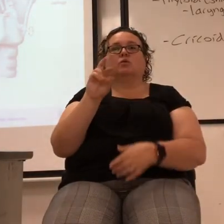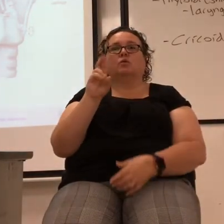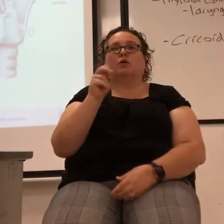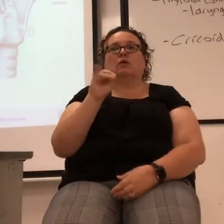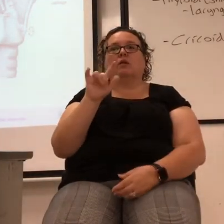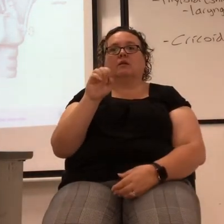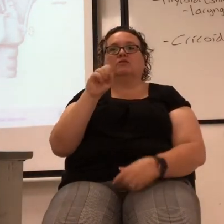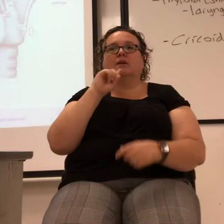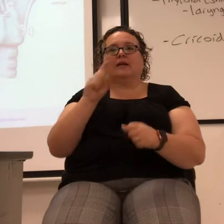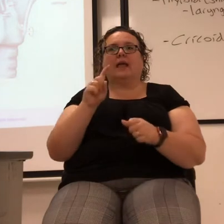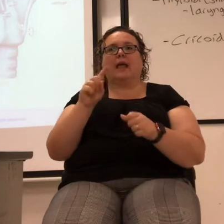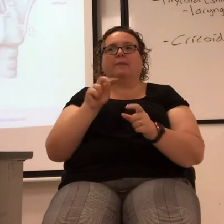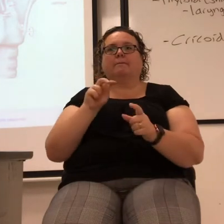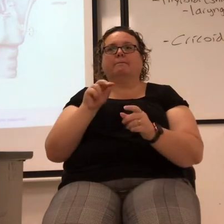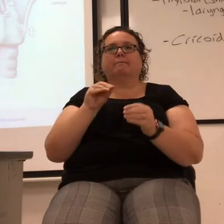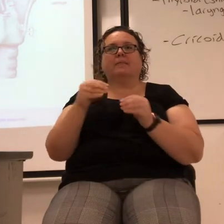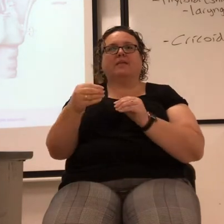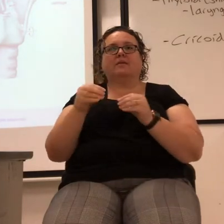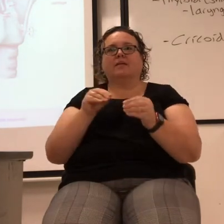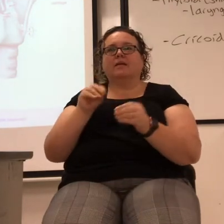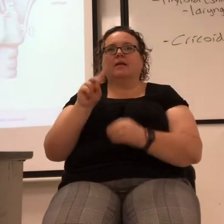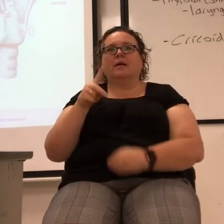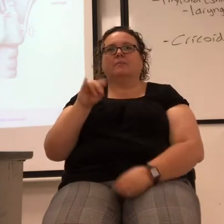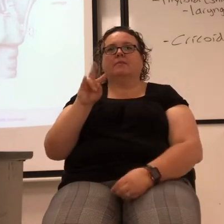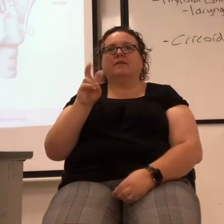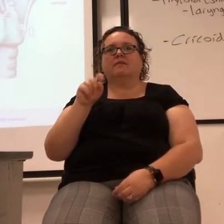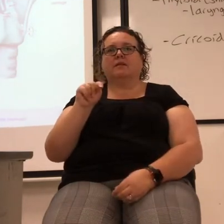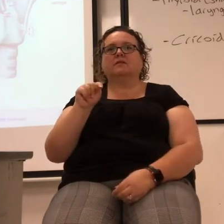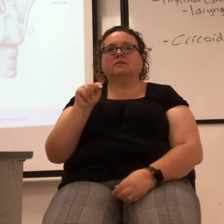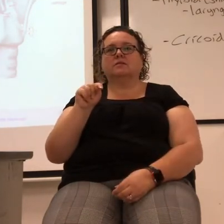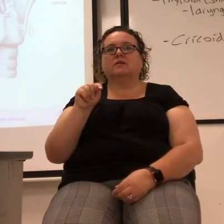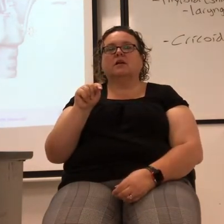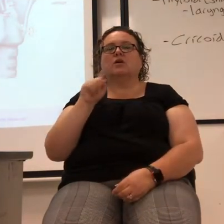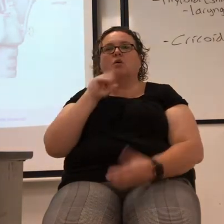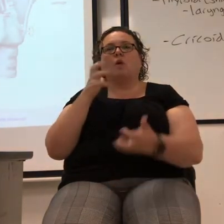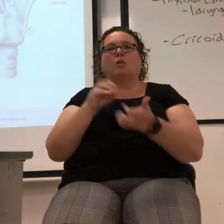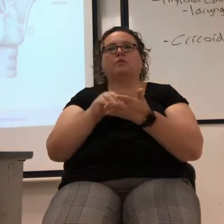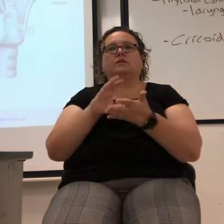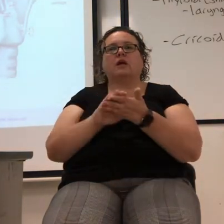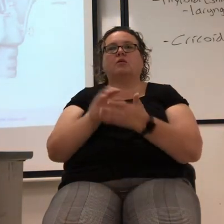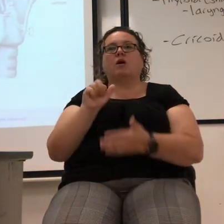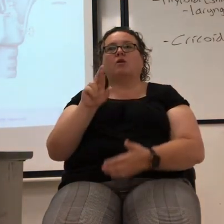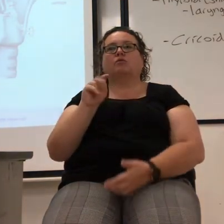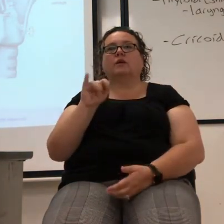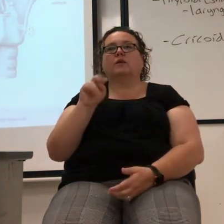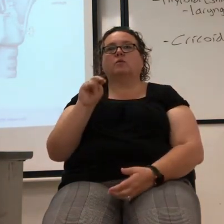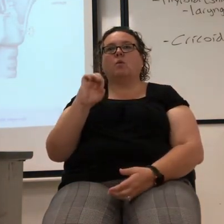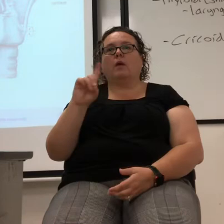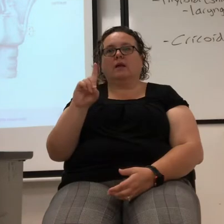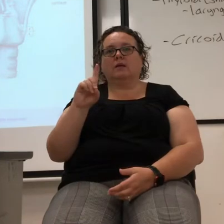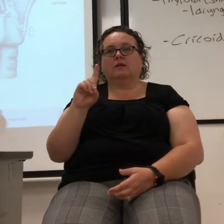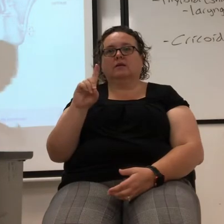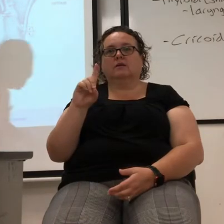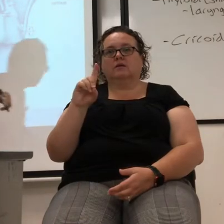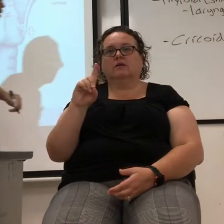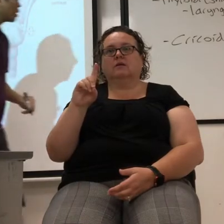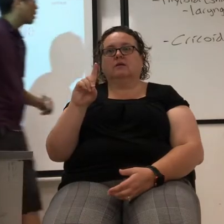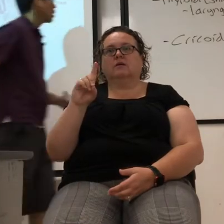can pivot, which are called the arytenoid cartilages. So that when I note those. paired arytenoid